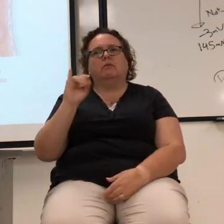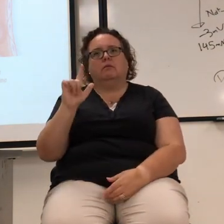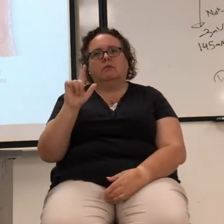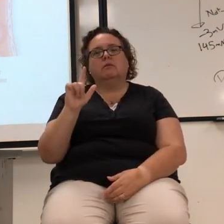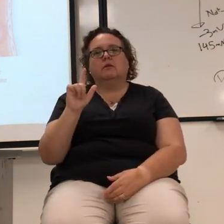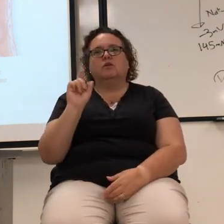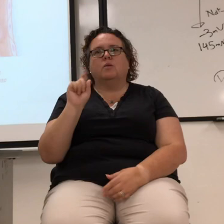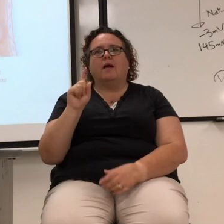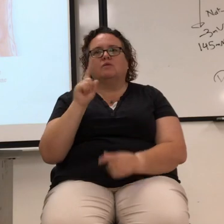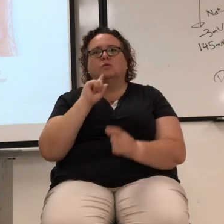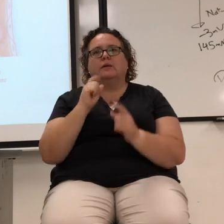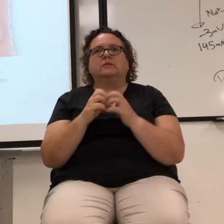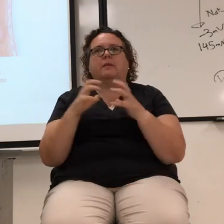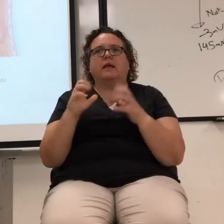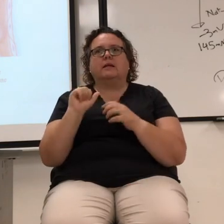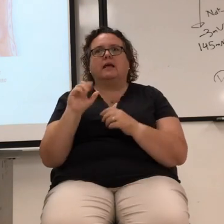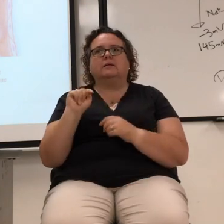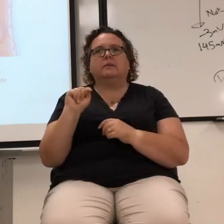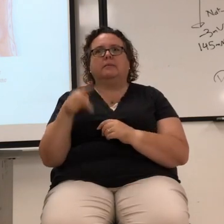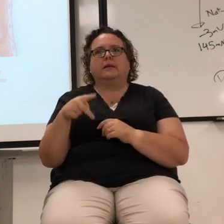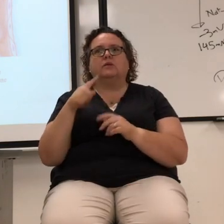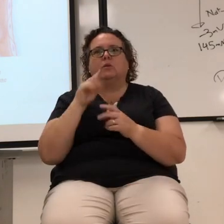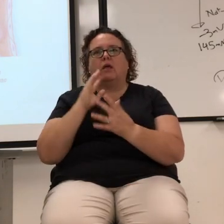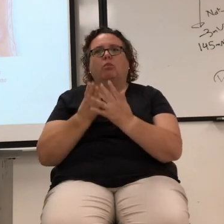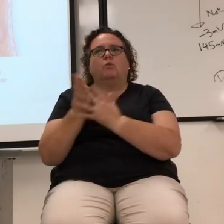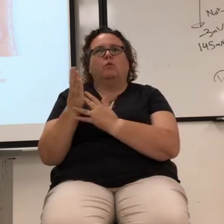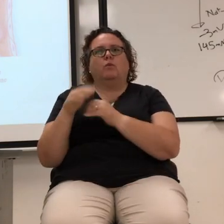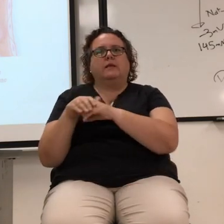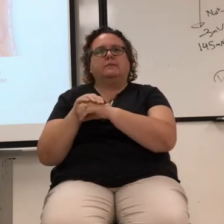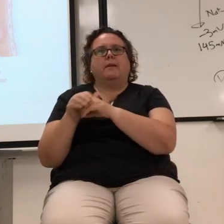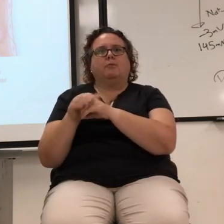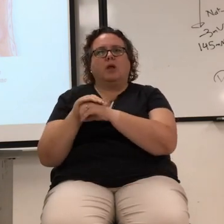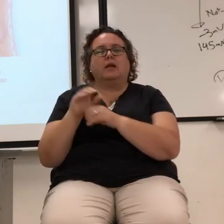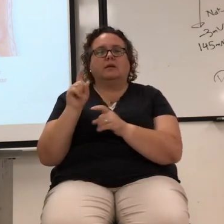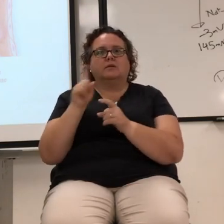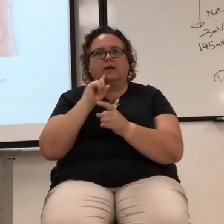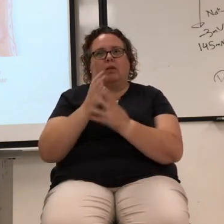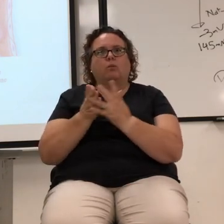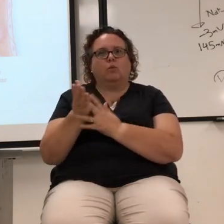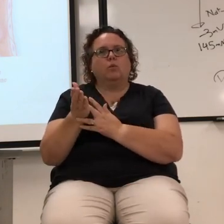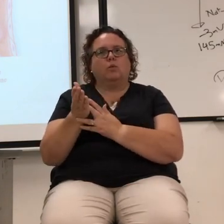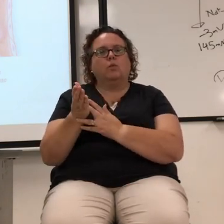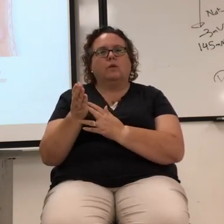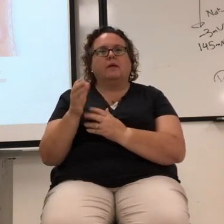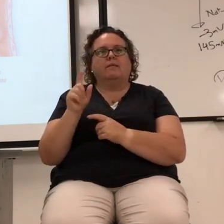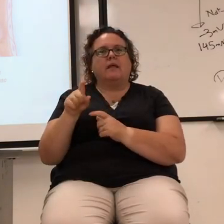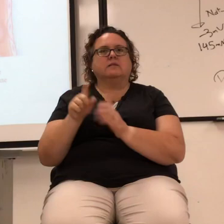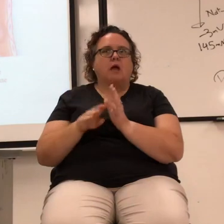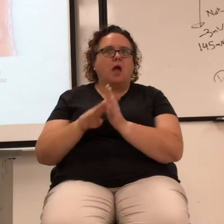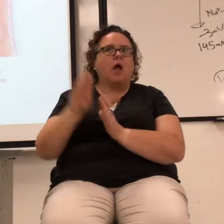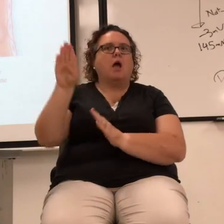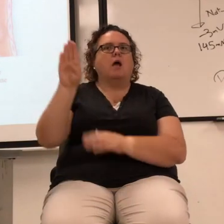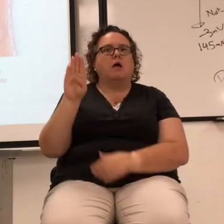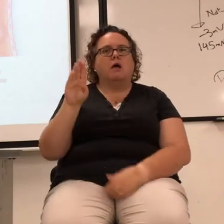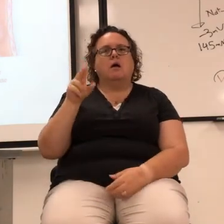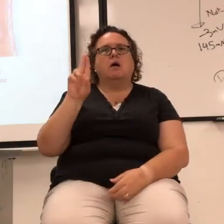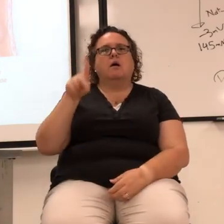gotta like expand the ATP to get across this membrane. To get across there, that would be uphill.